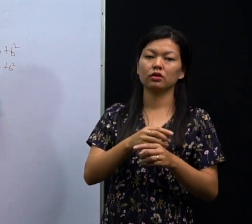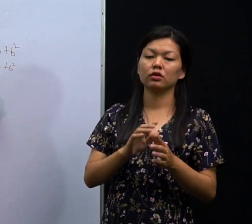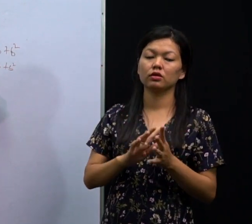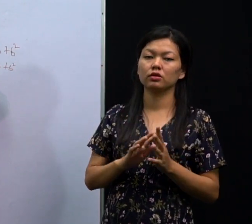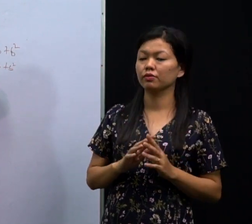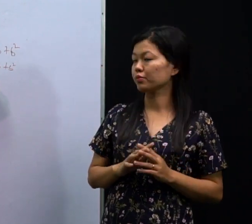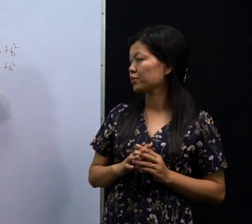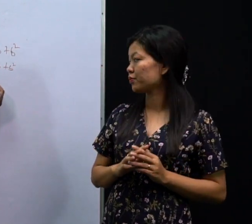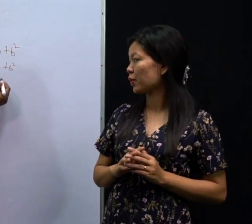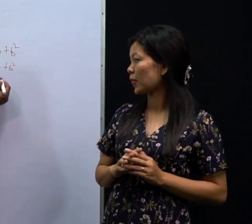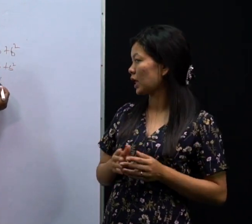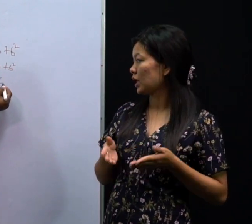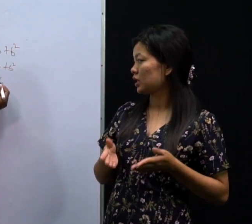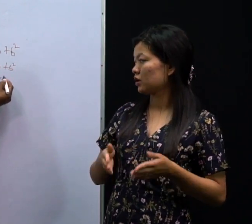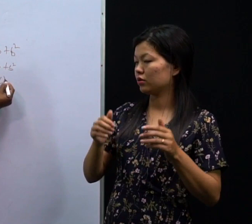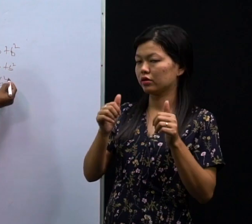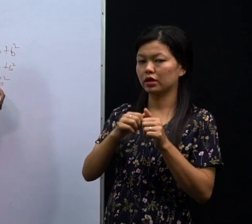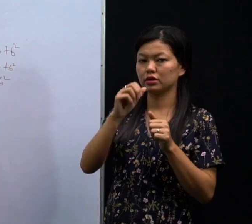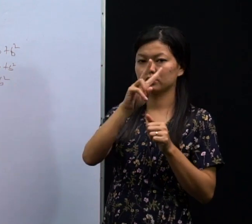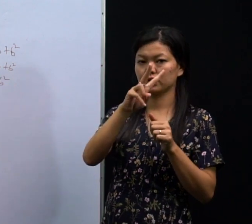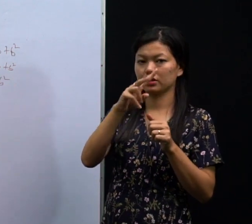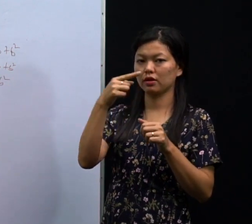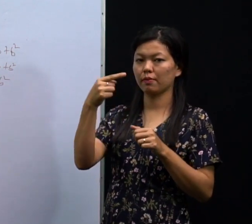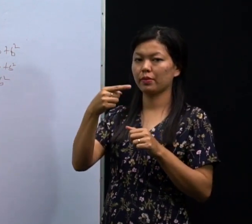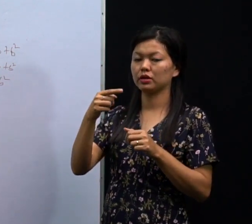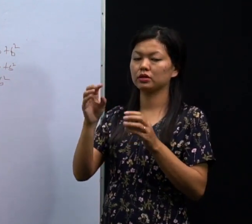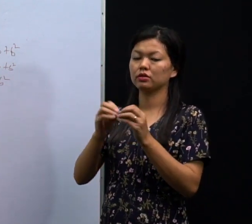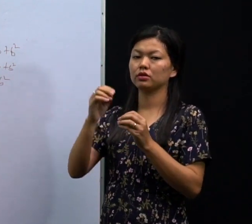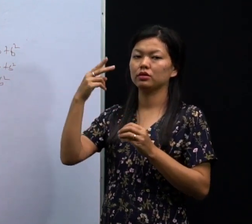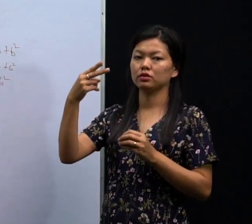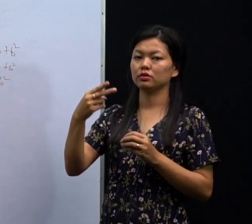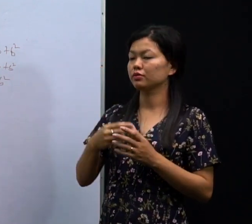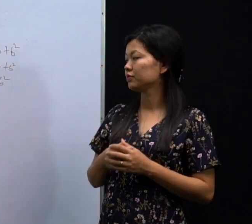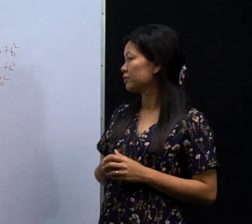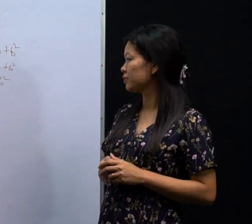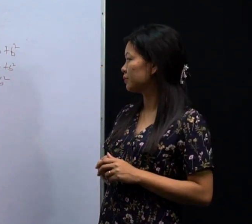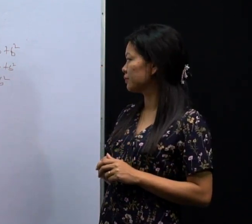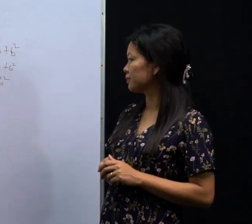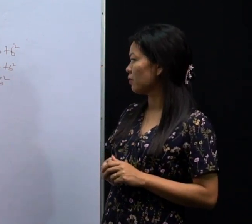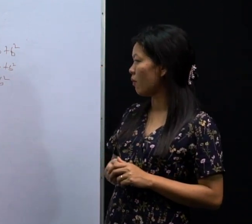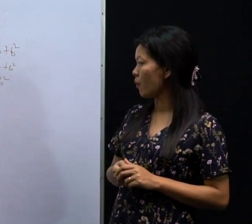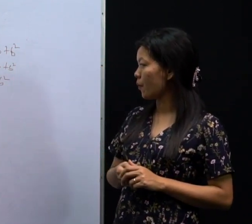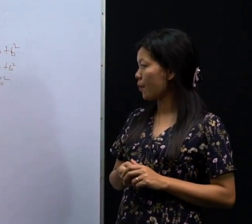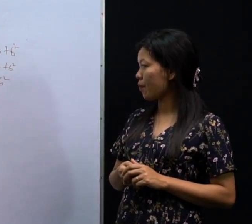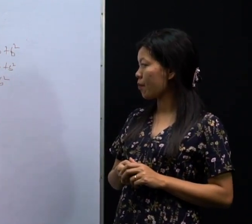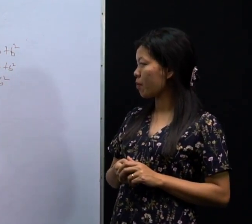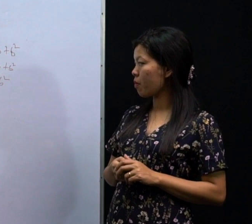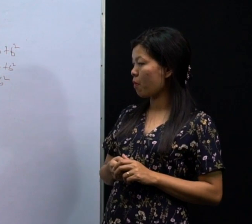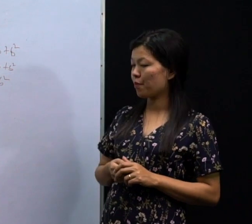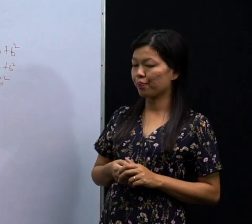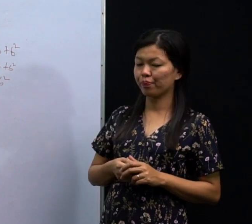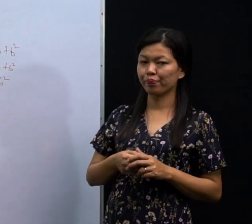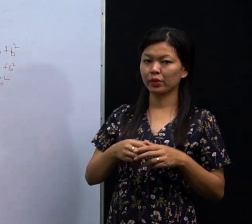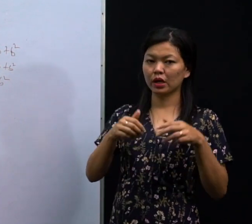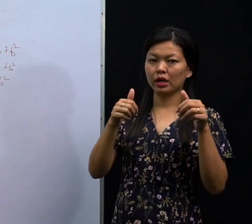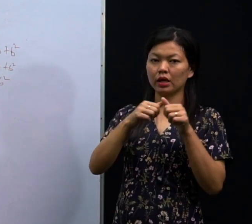here? A square minus b square. This is the formula we established by multiplying. So a plus b,